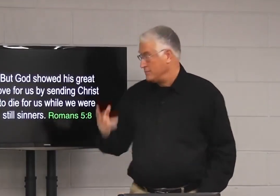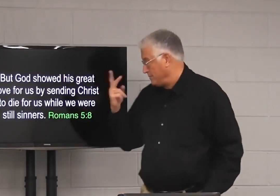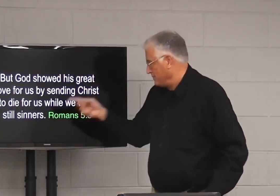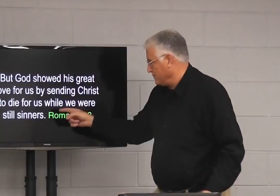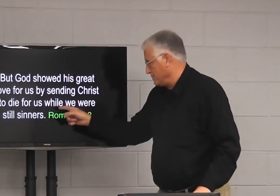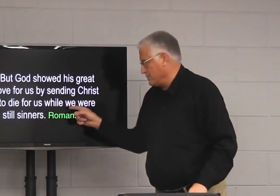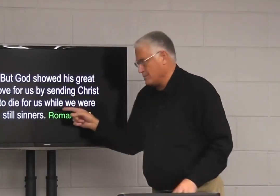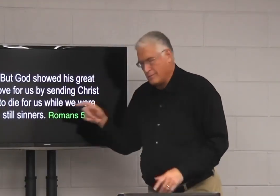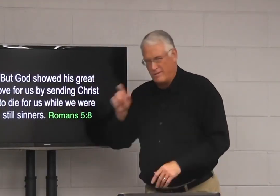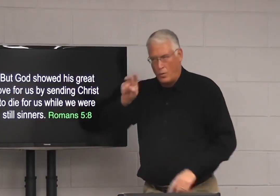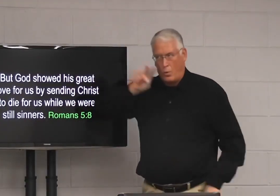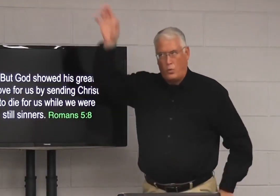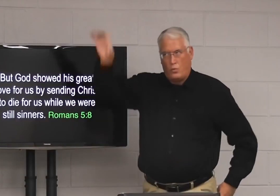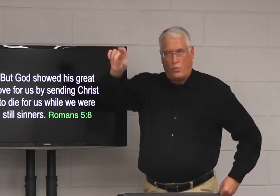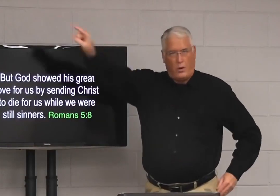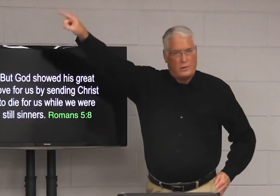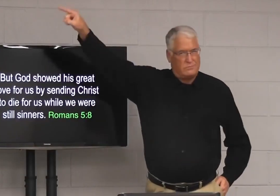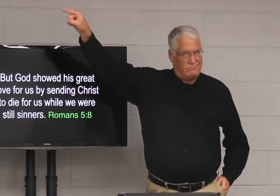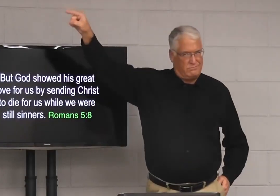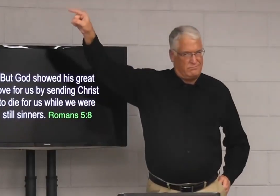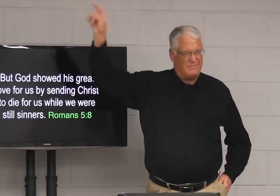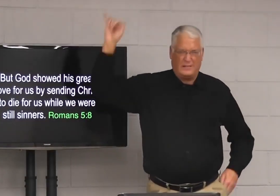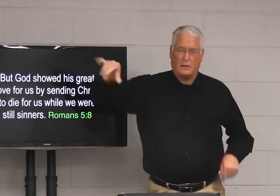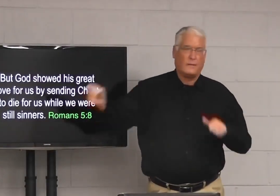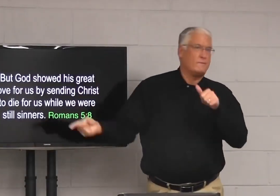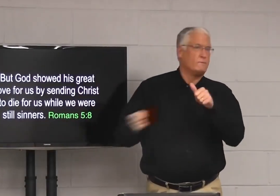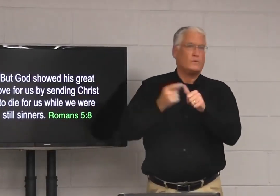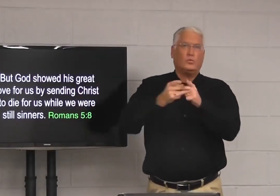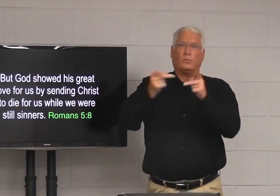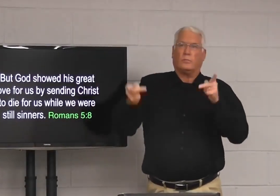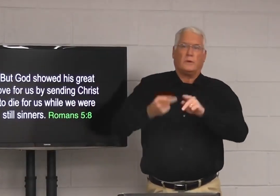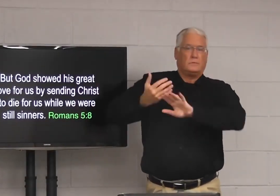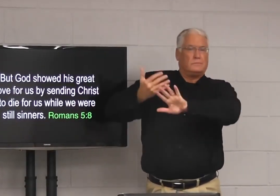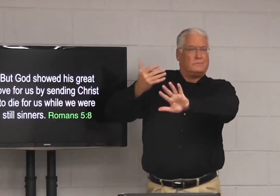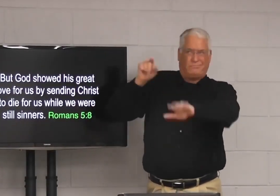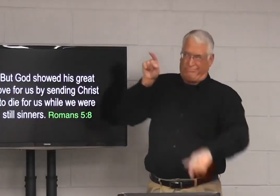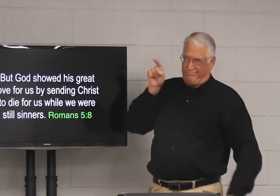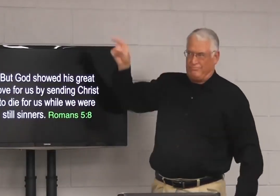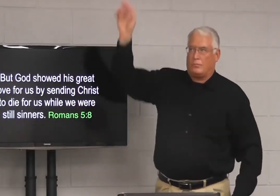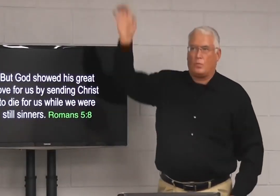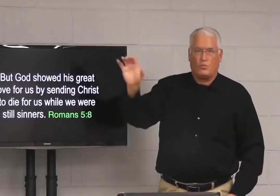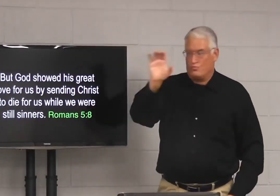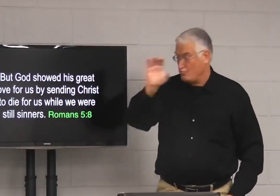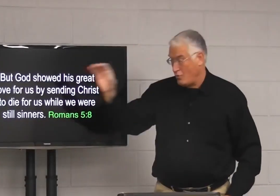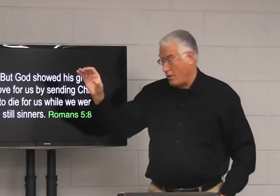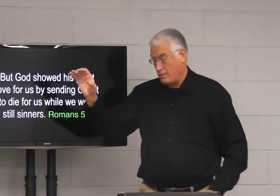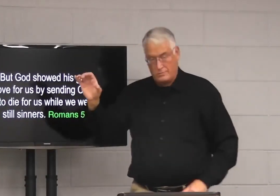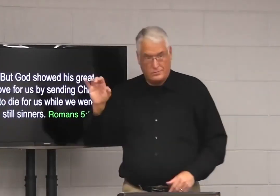us. So it's the cross. That is the first place.